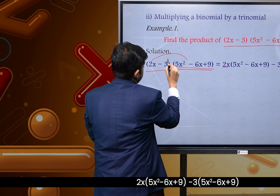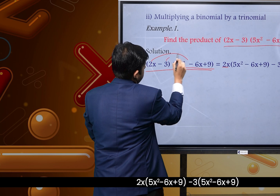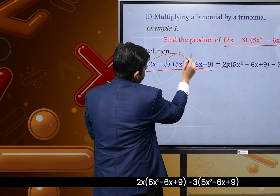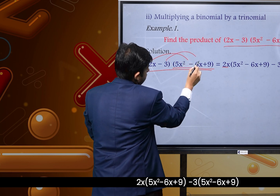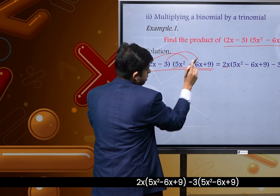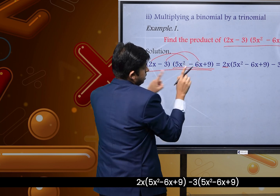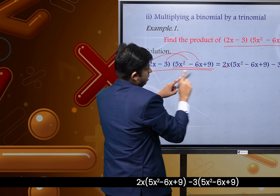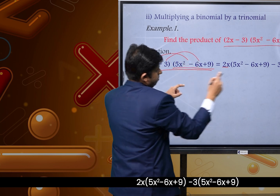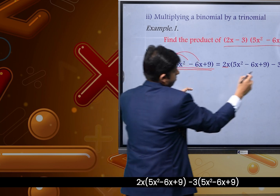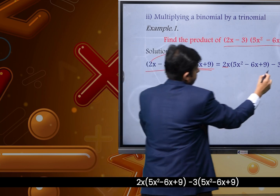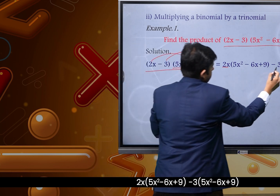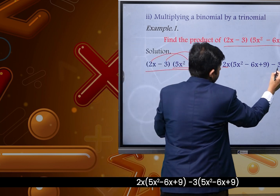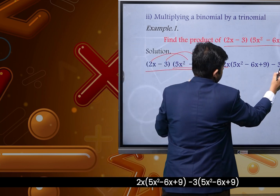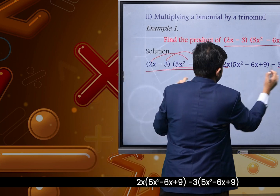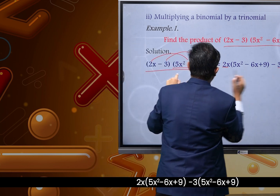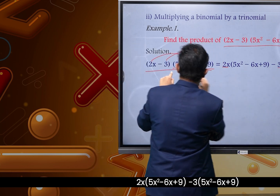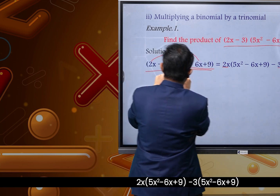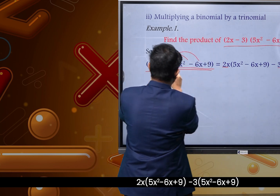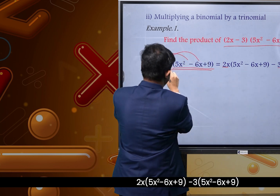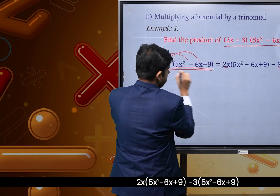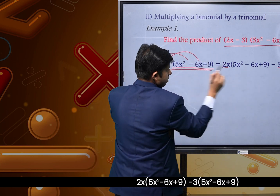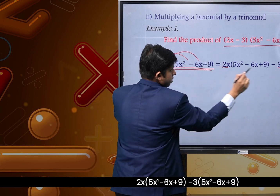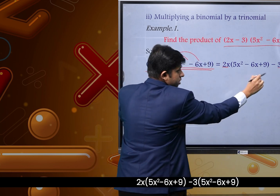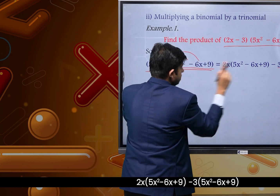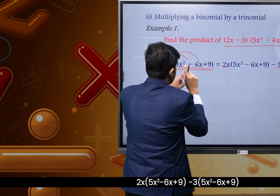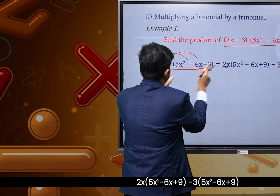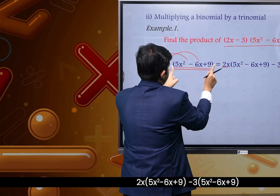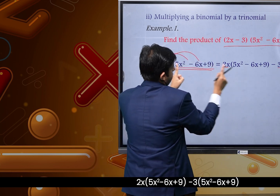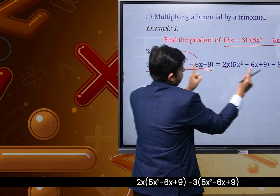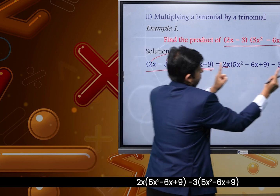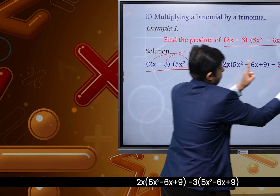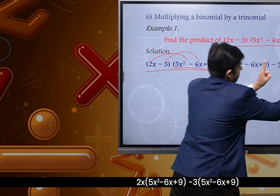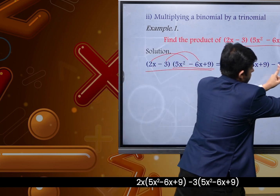minus we multiply 3 into 5x square minus 6x plus 9.